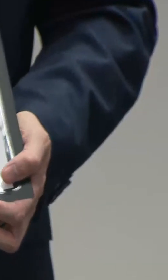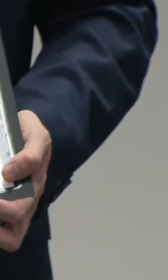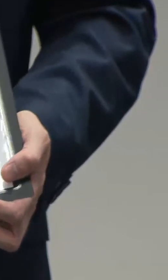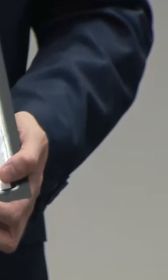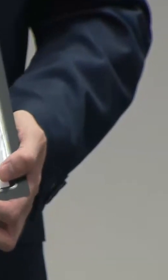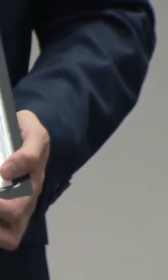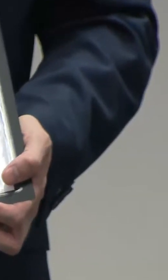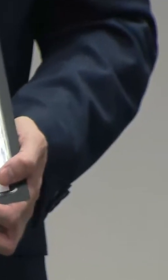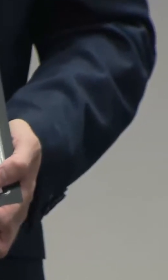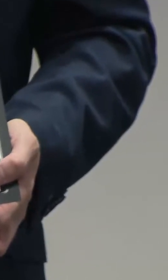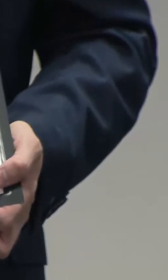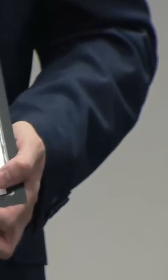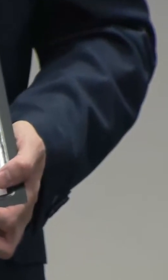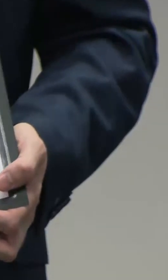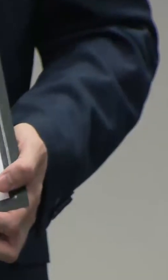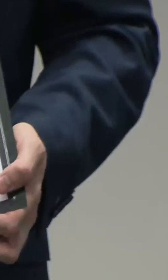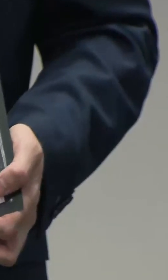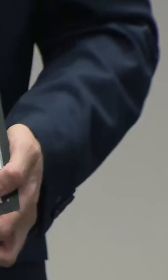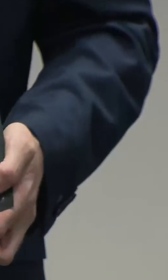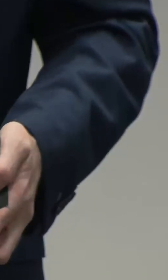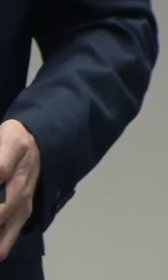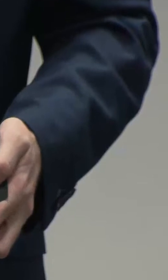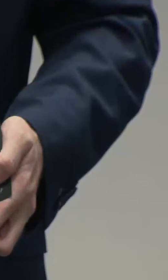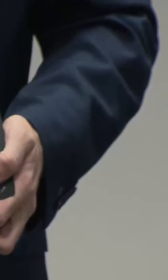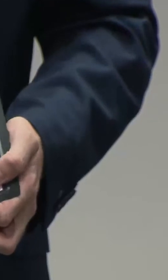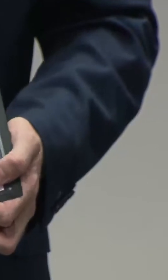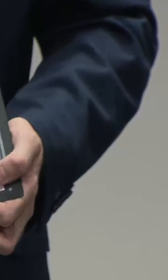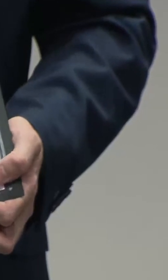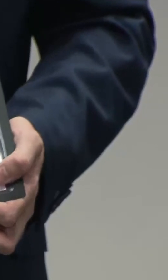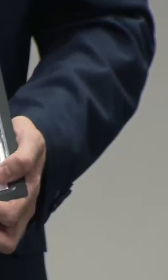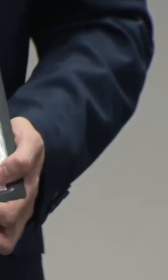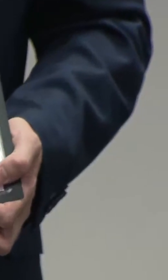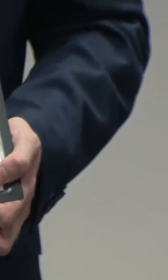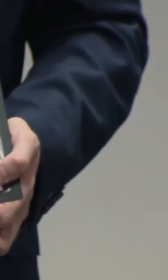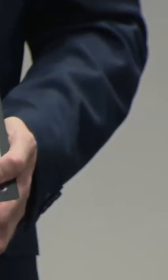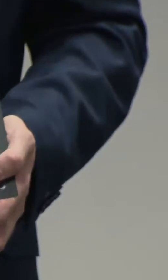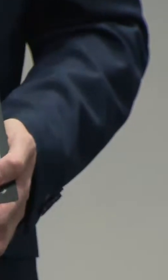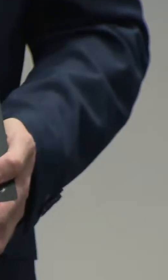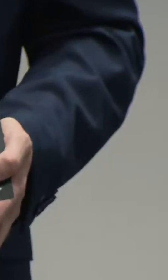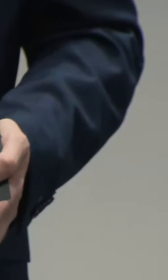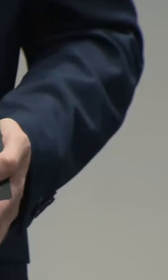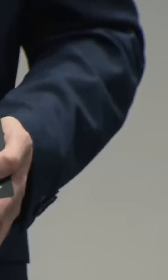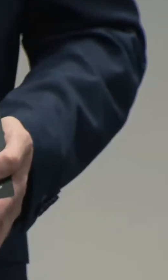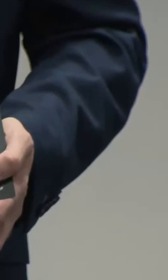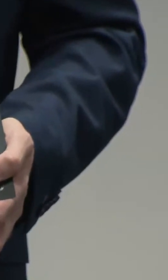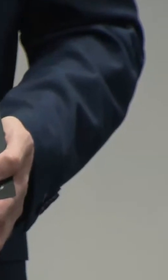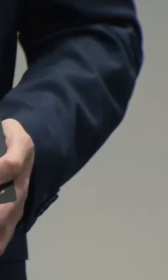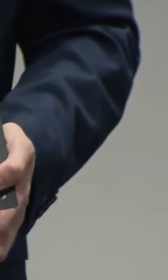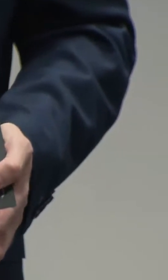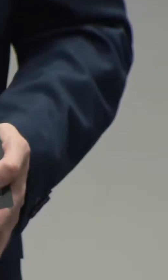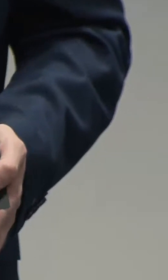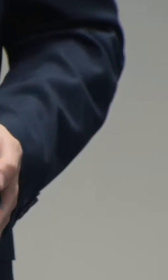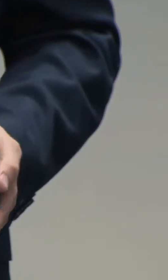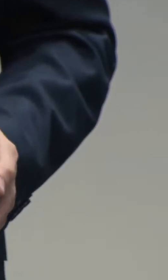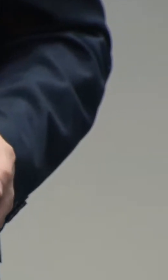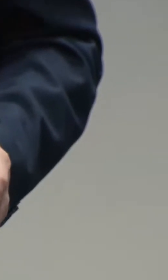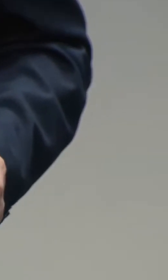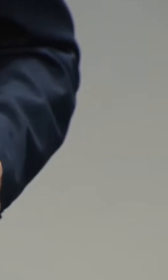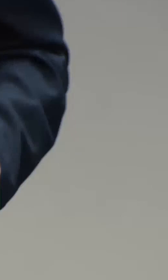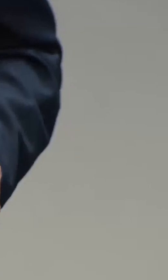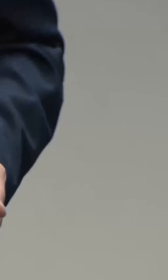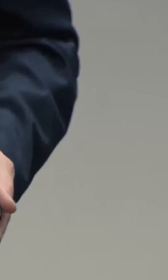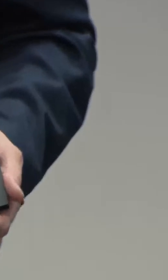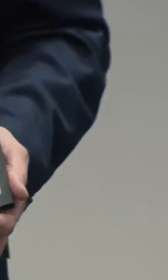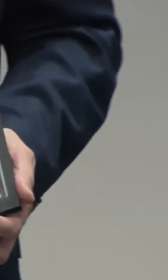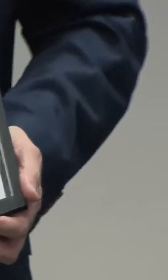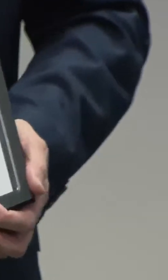was like, there were laws, kind of laws, and you see like certain people were so aggressive, some people were very specific. Could